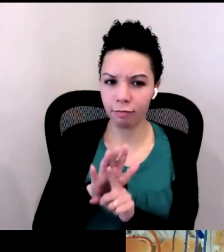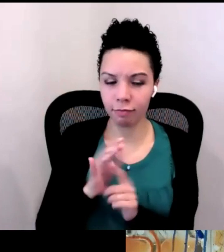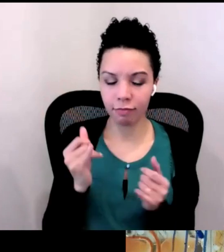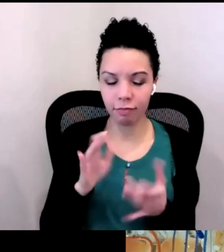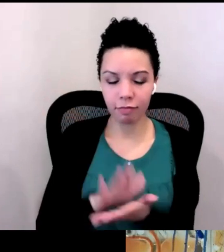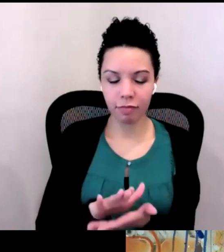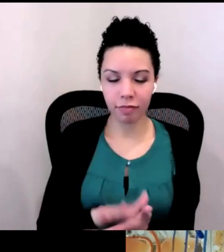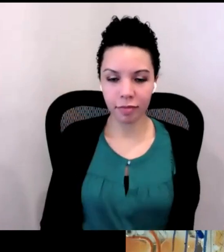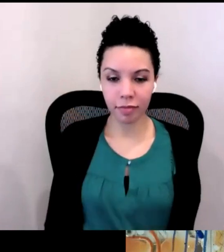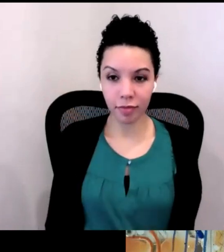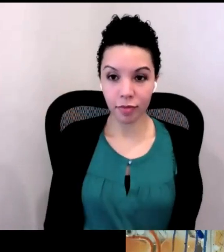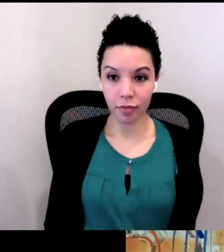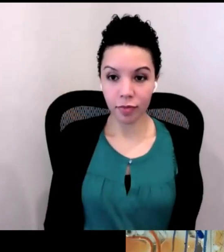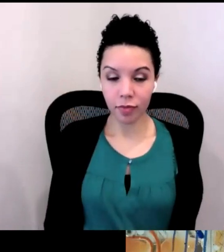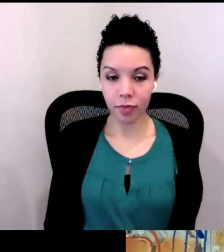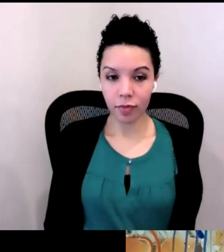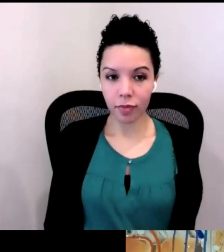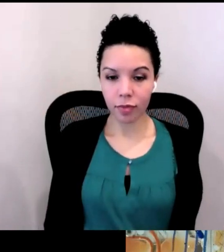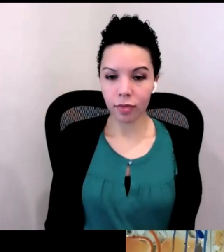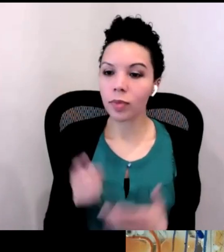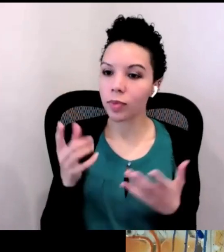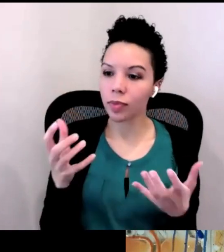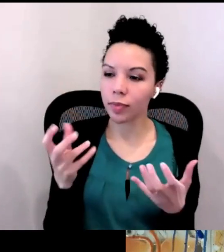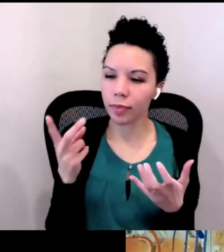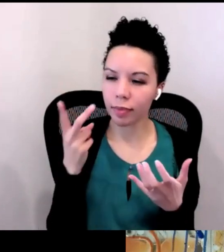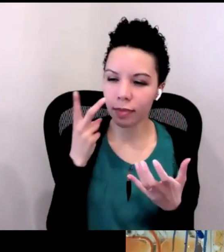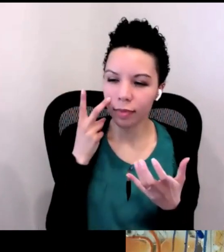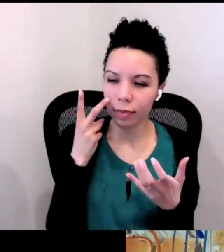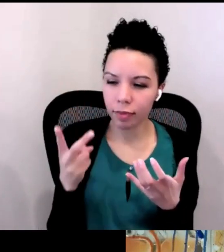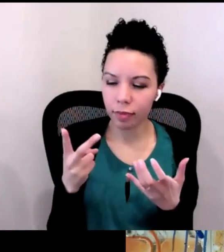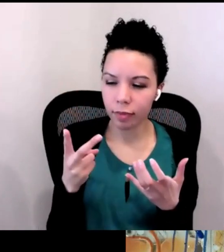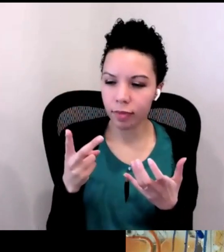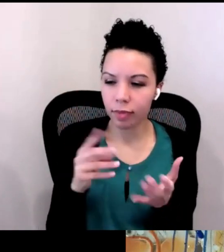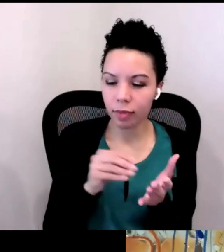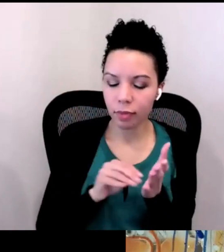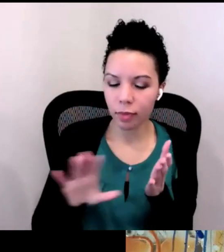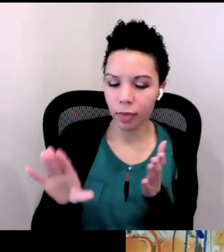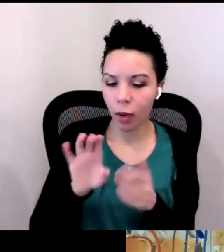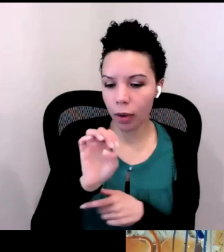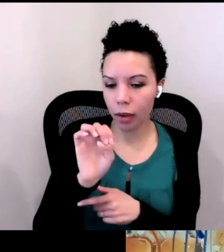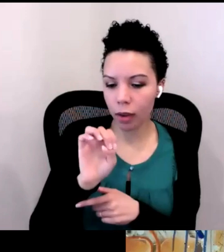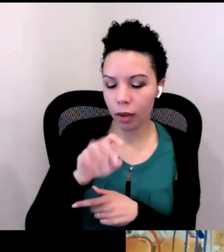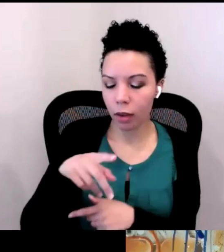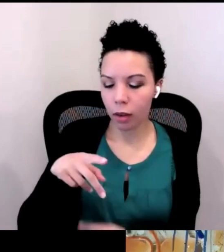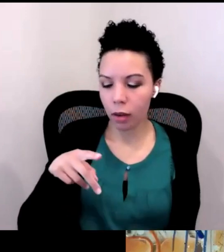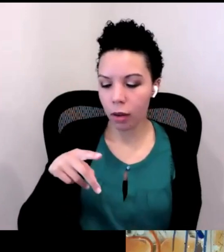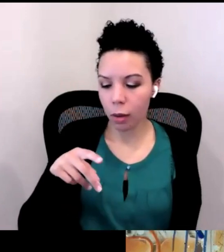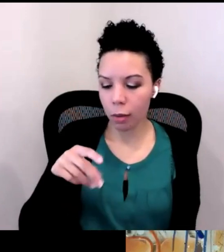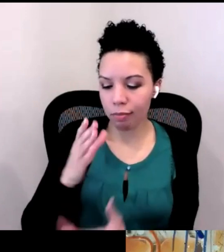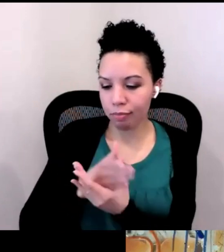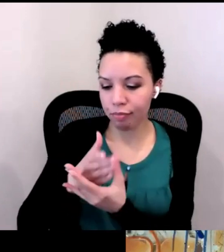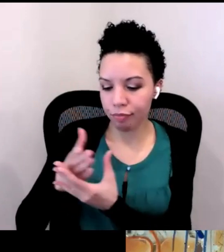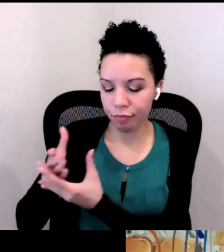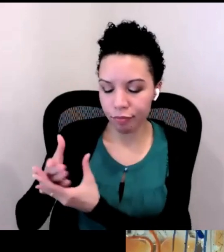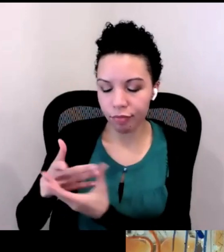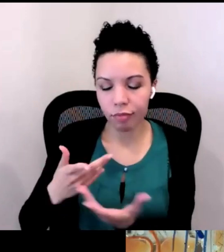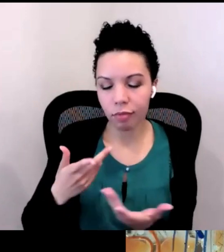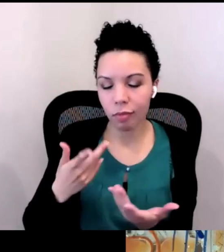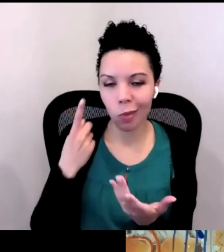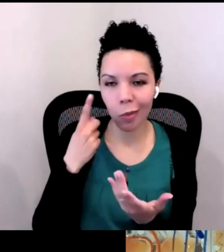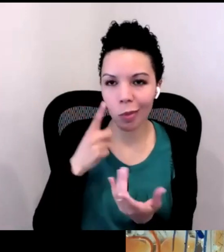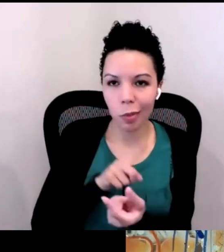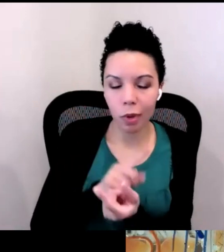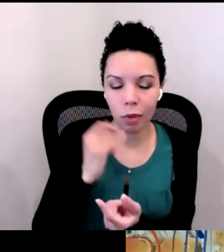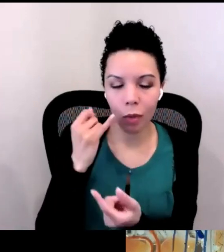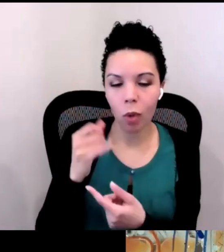schools. What would you like to see in a student's e-portfolio if they came to you for an internship or for a job, or